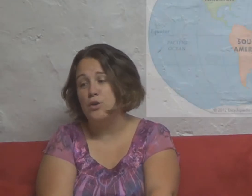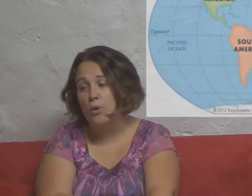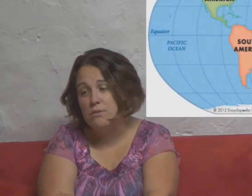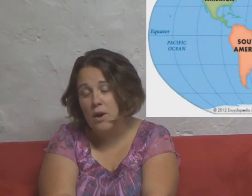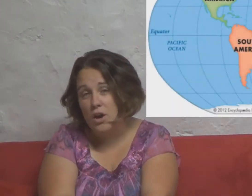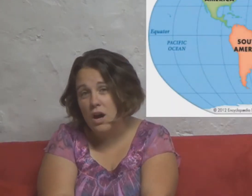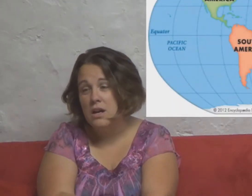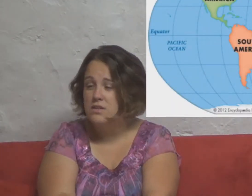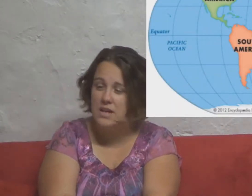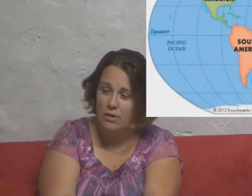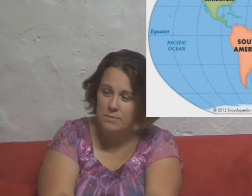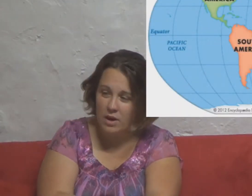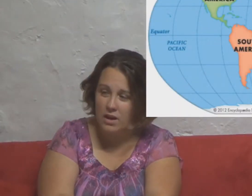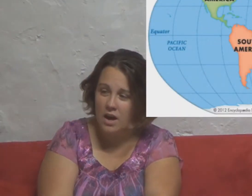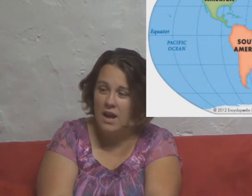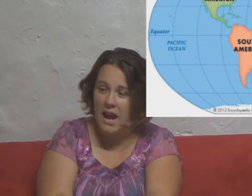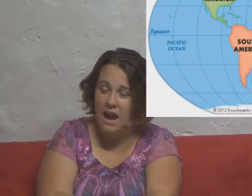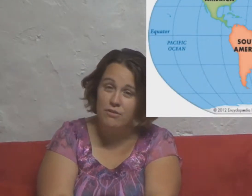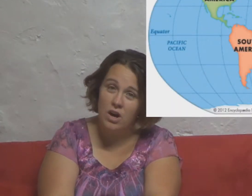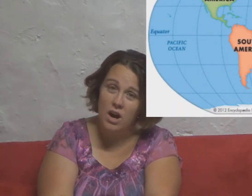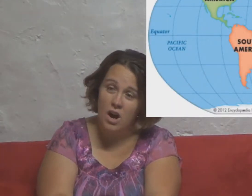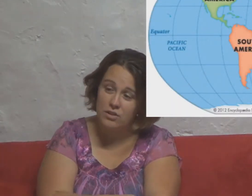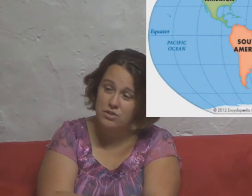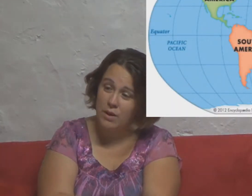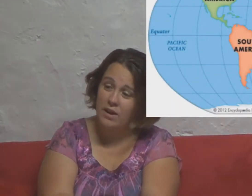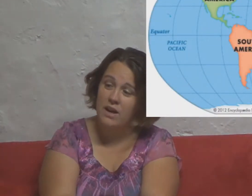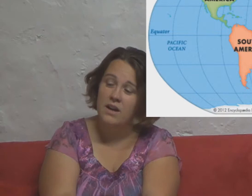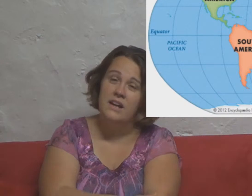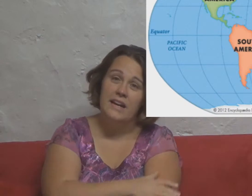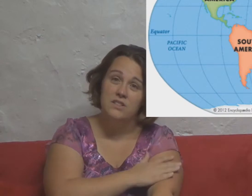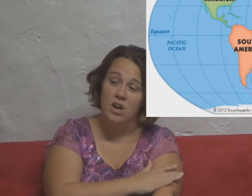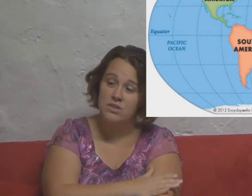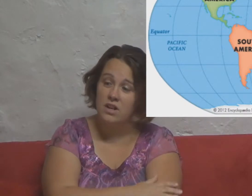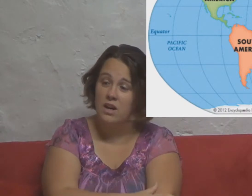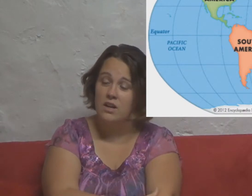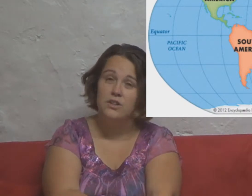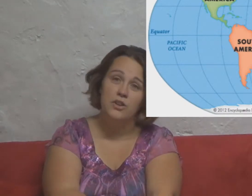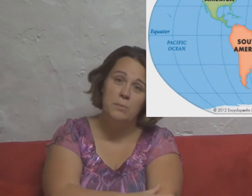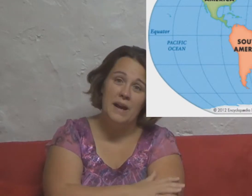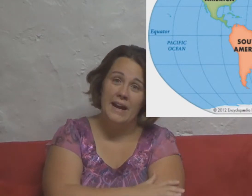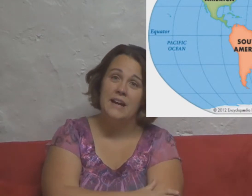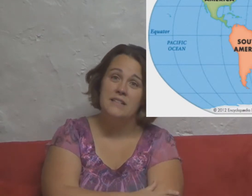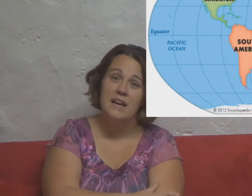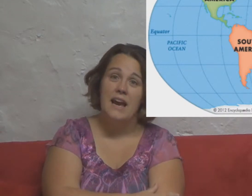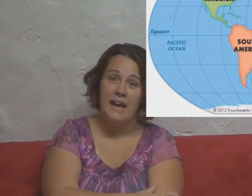North America, South America, Africa, Australia, Antarctica, Europe, and